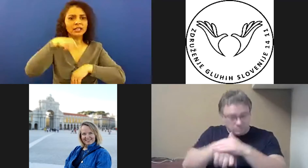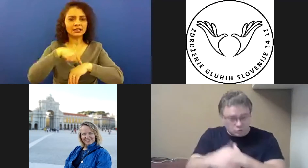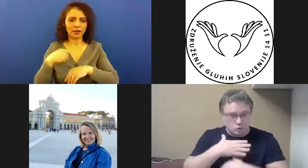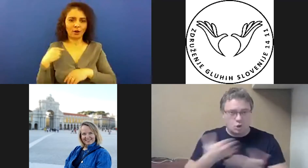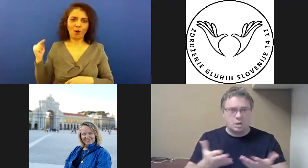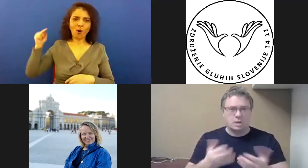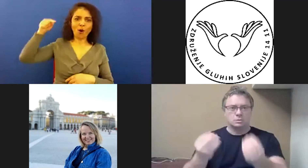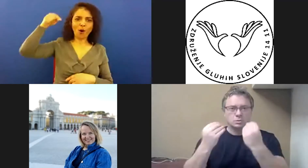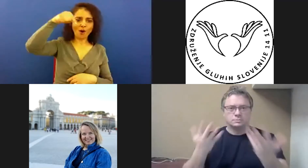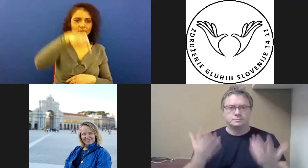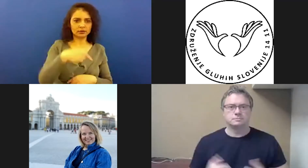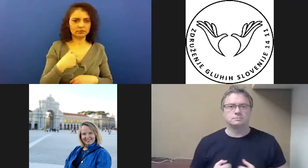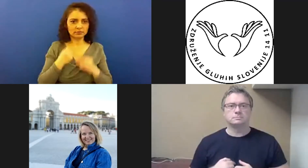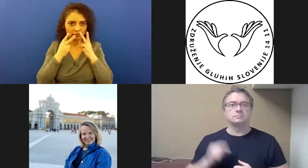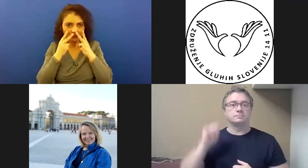family, it was